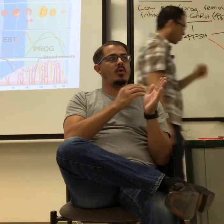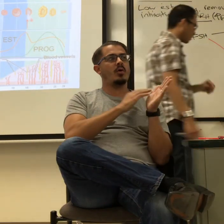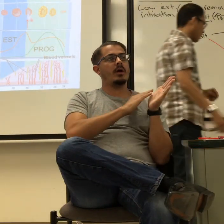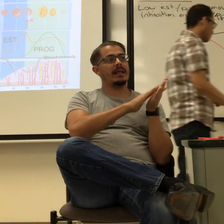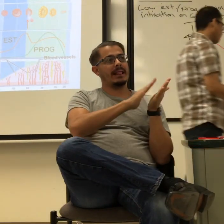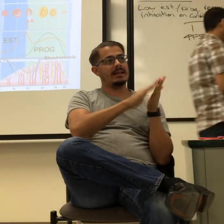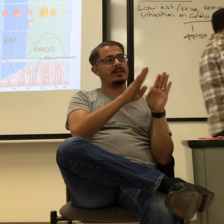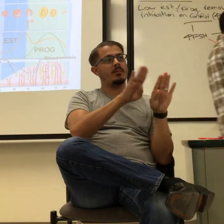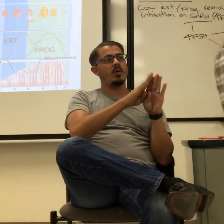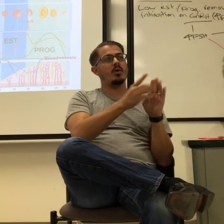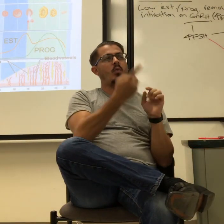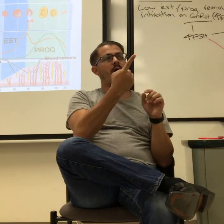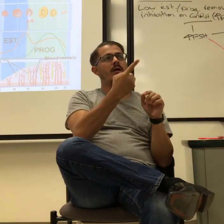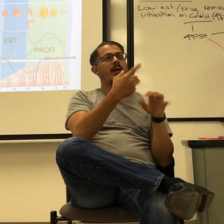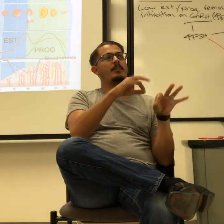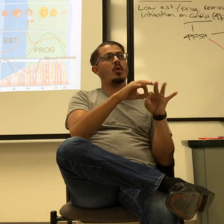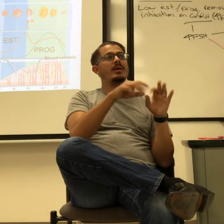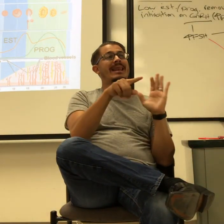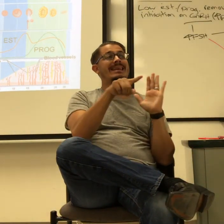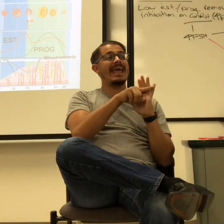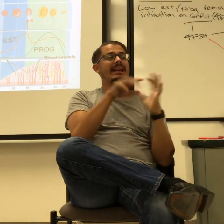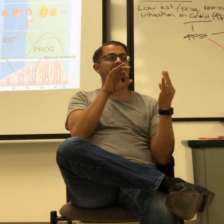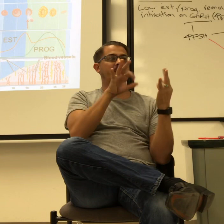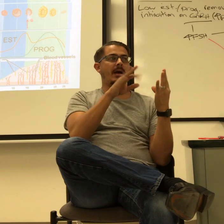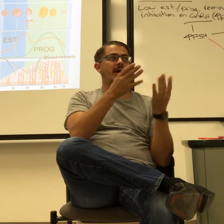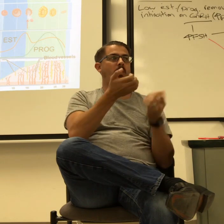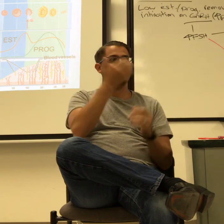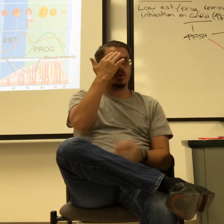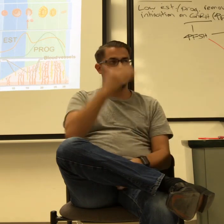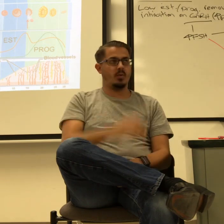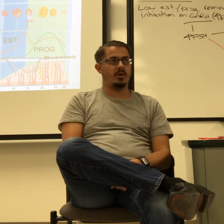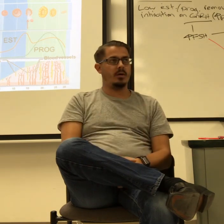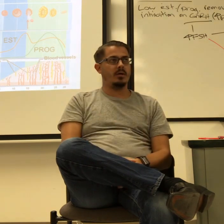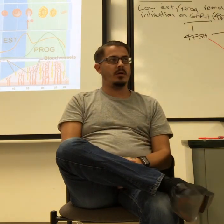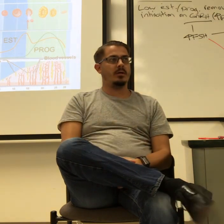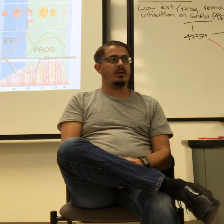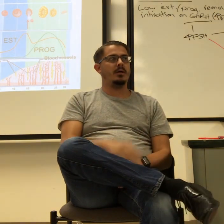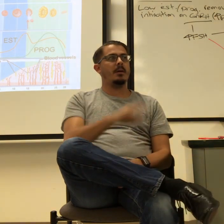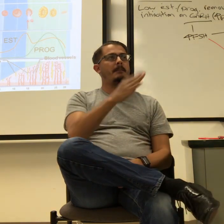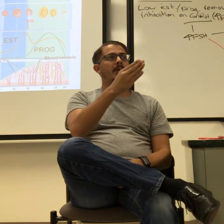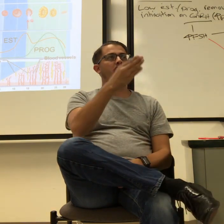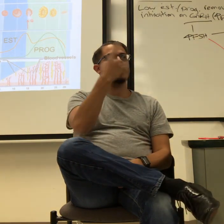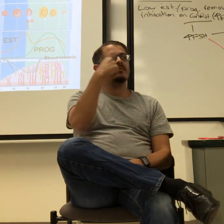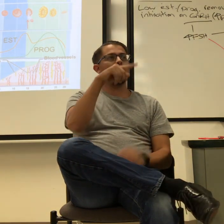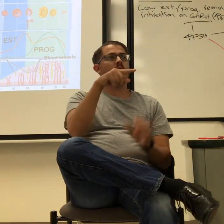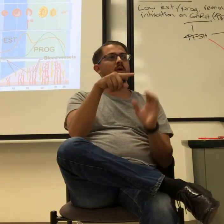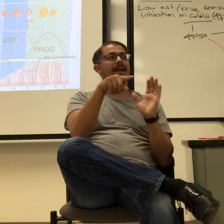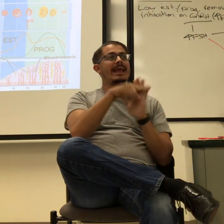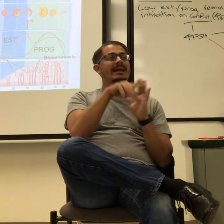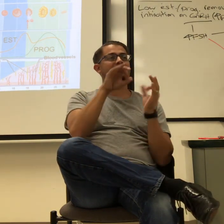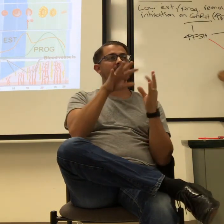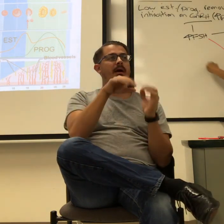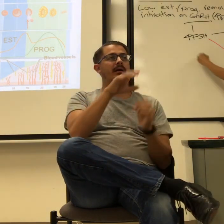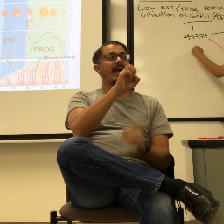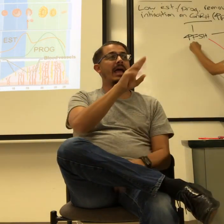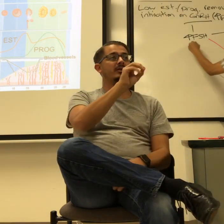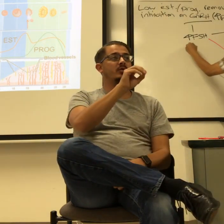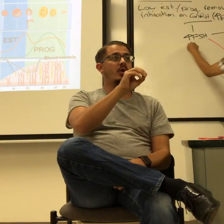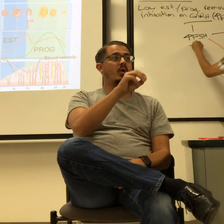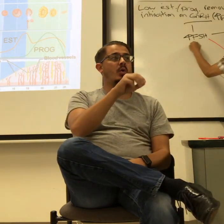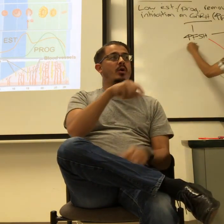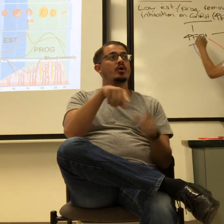one important negative feedback I want you to know. So I'm going to use blue for negative feedback. So estrone negatively feeds